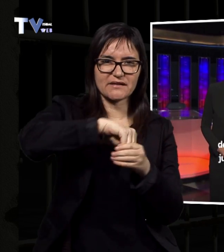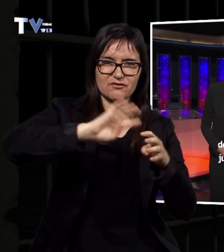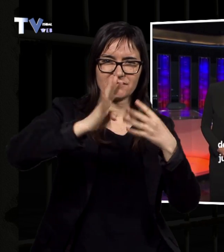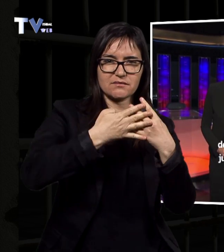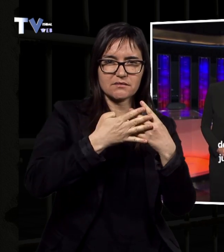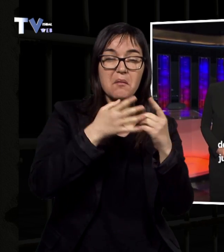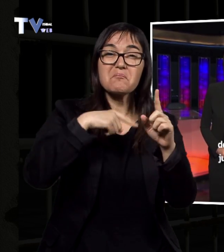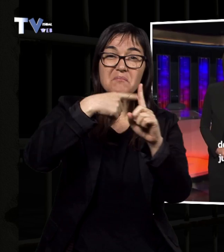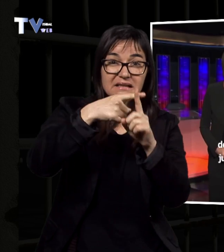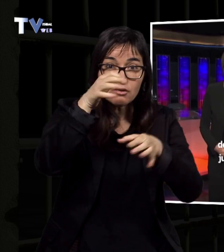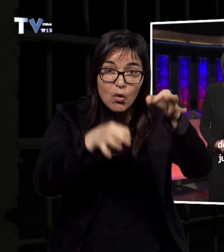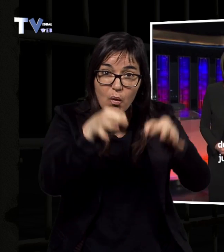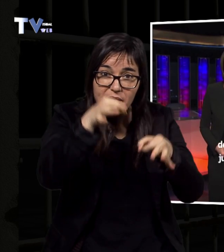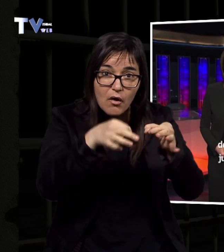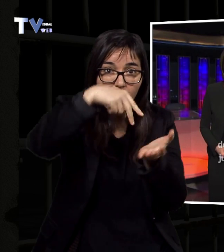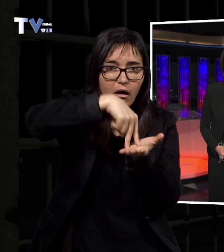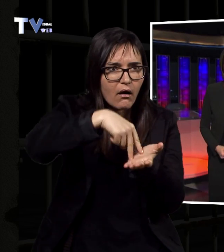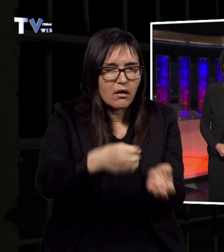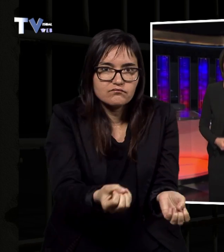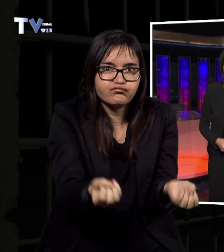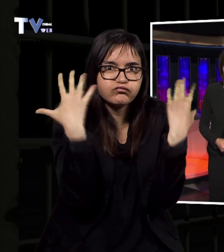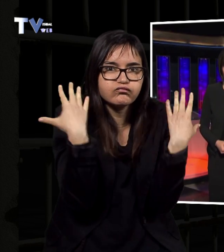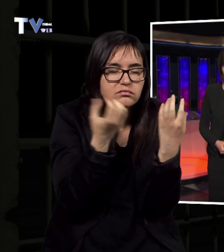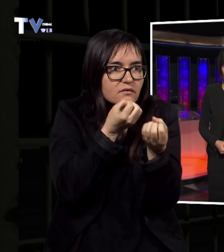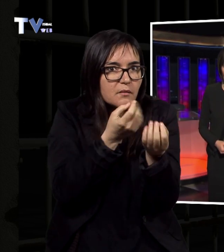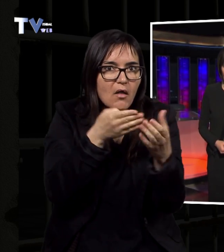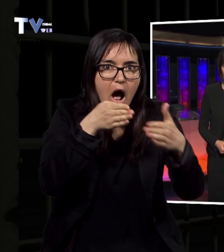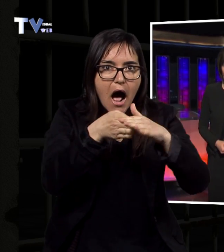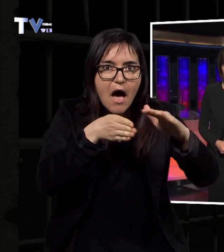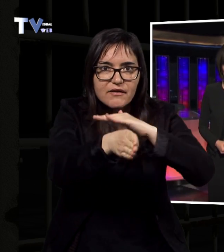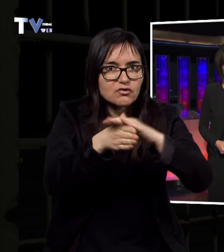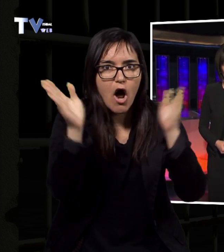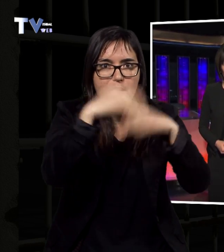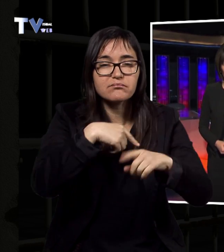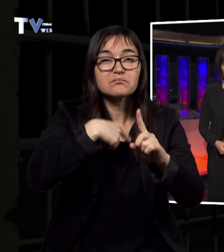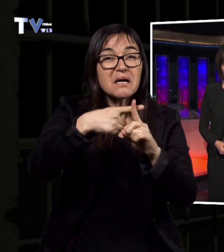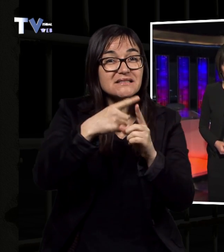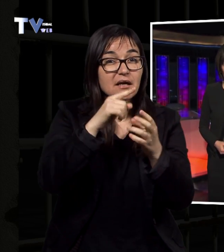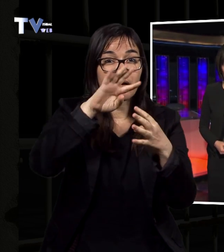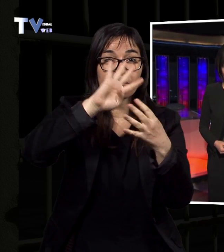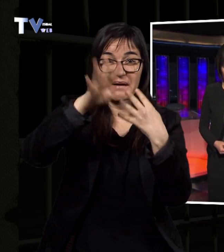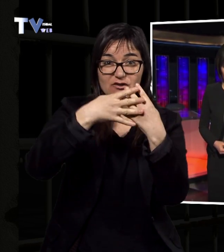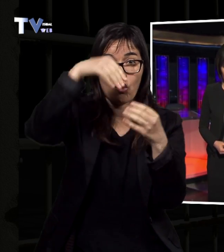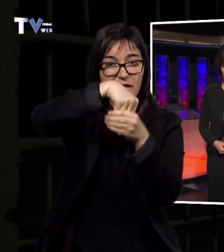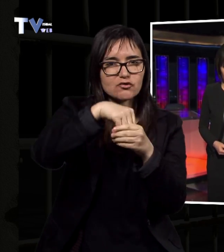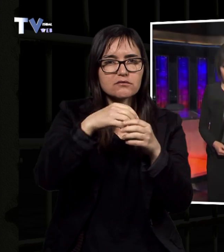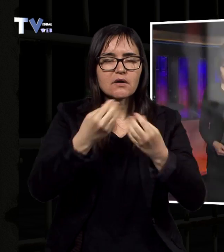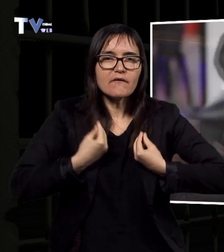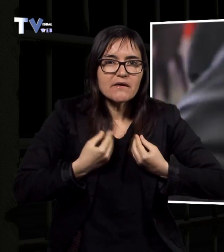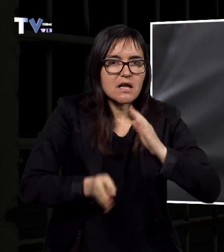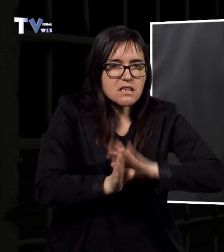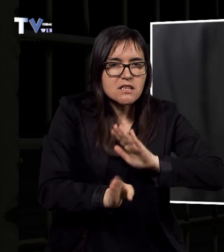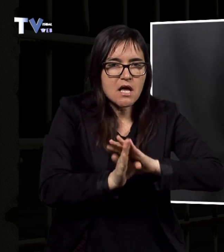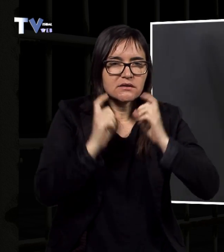to navigate the justice system without being able to hear his own trial and his struggle to then survive in prison.